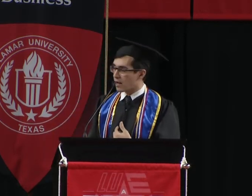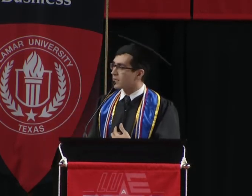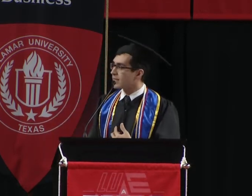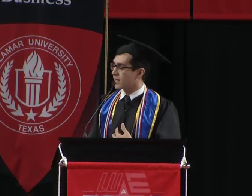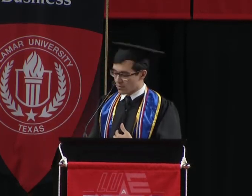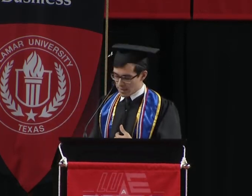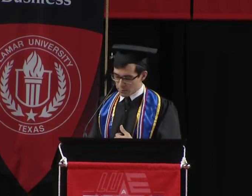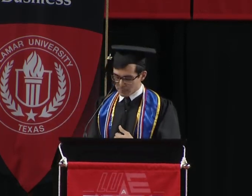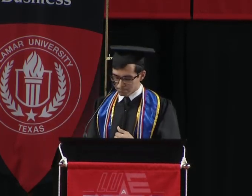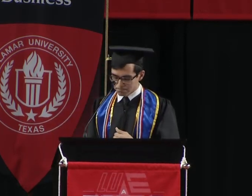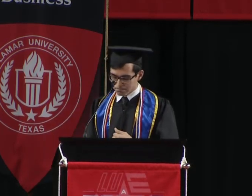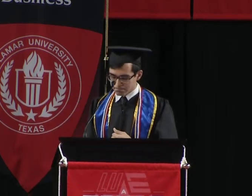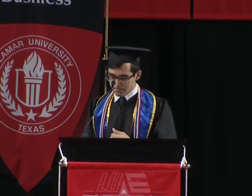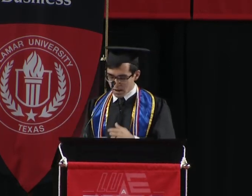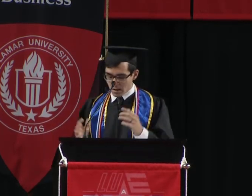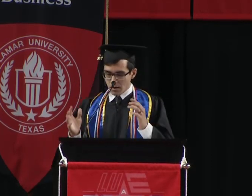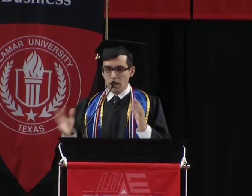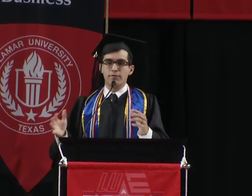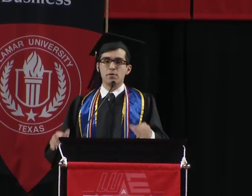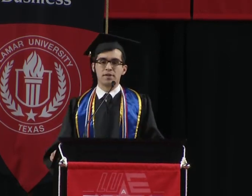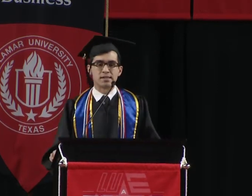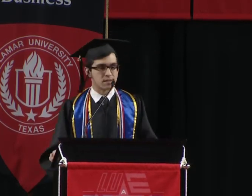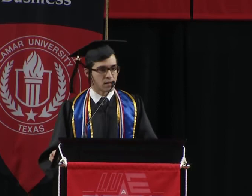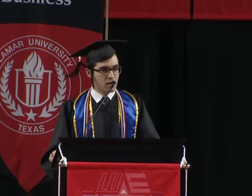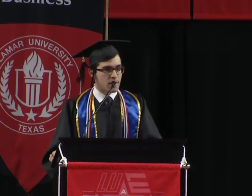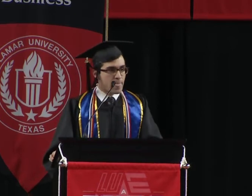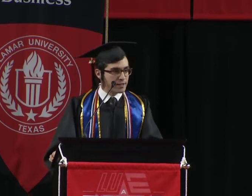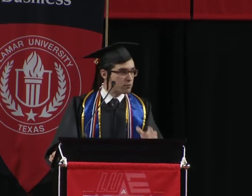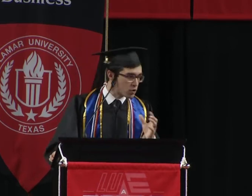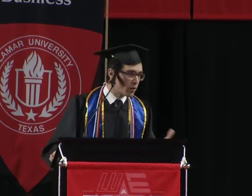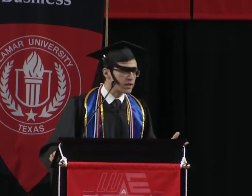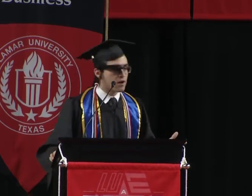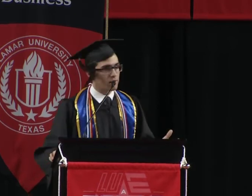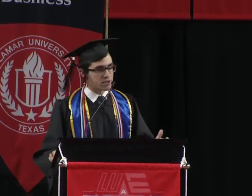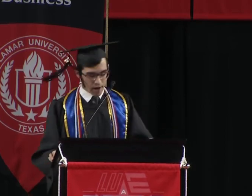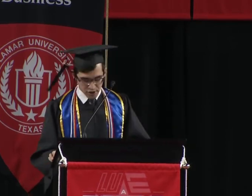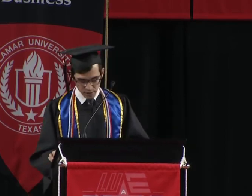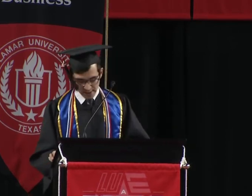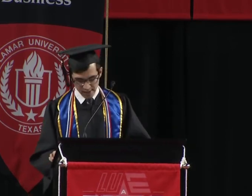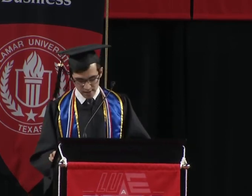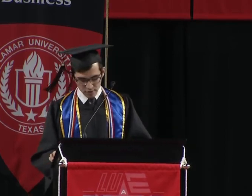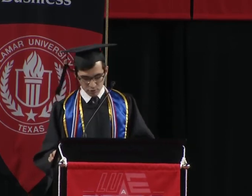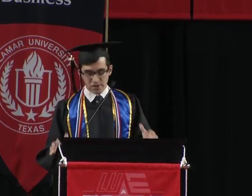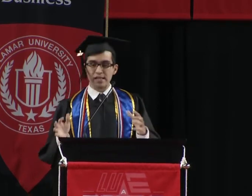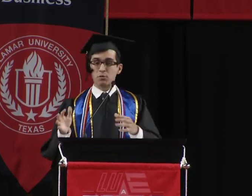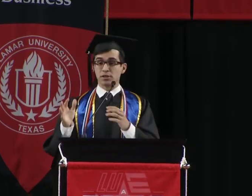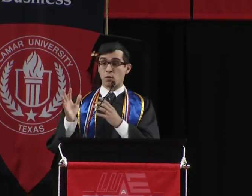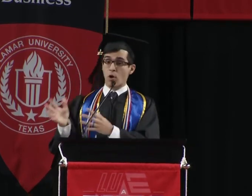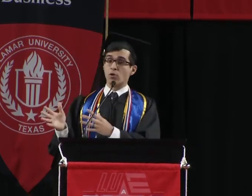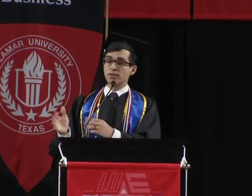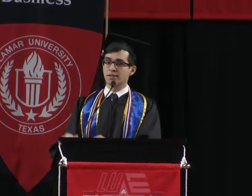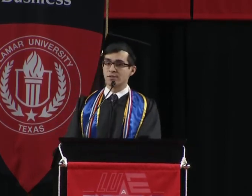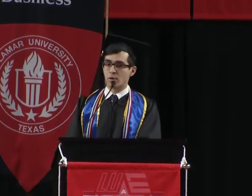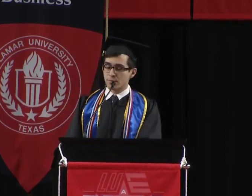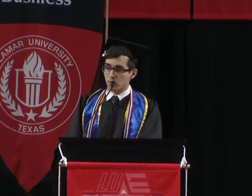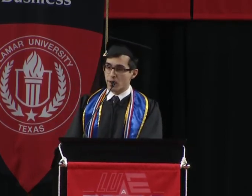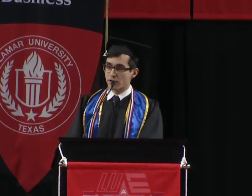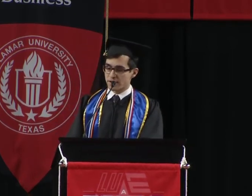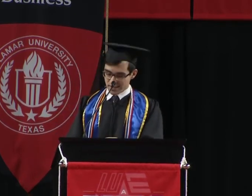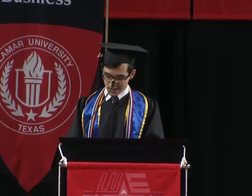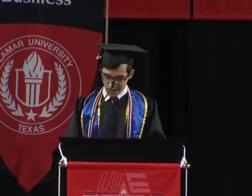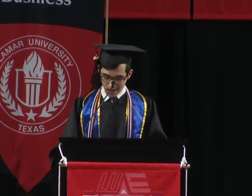selfless, loving, and giving people. I'll leave you with this. The majority of college graduates will seek what the world,